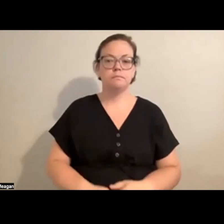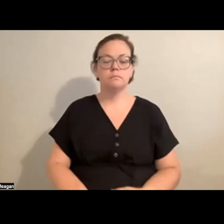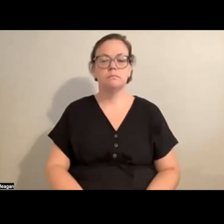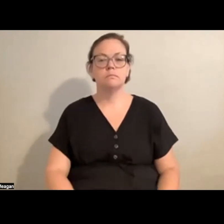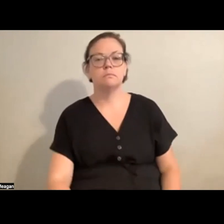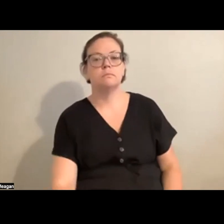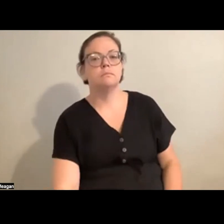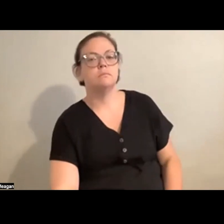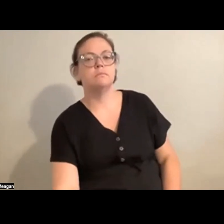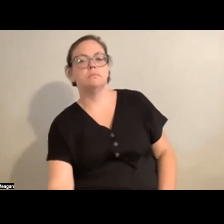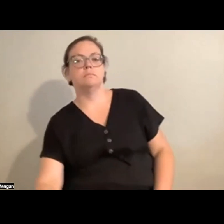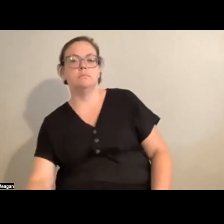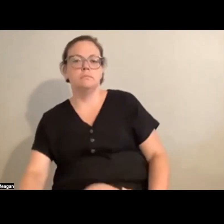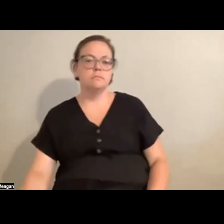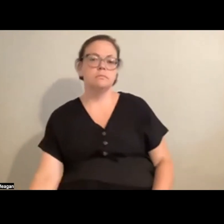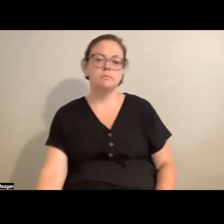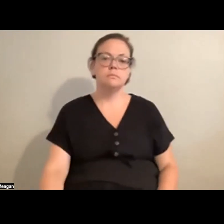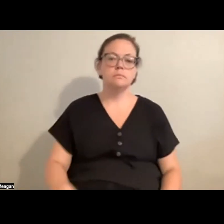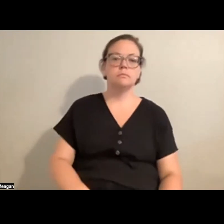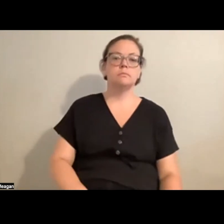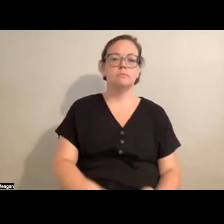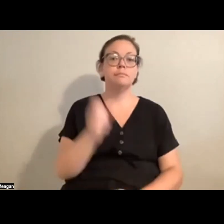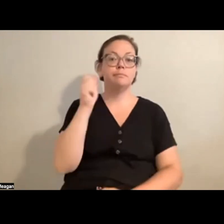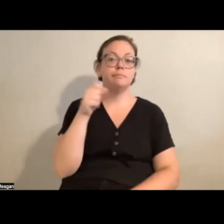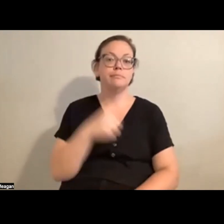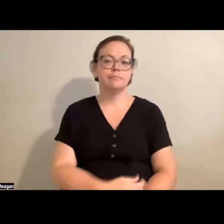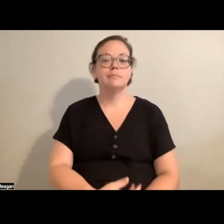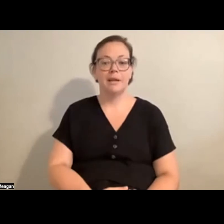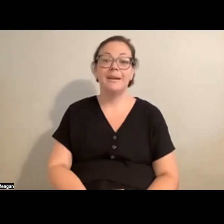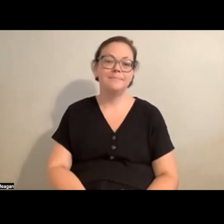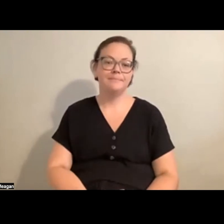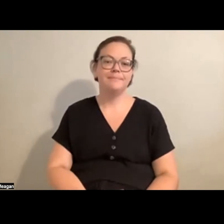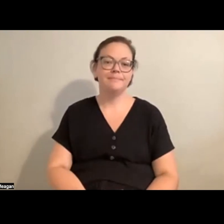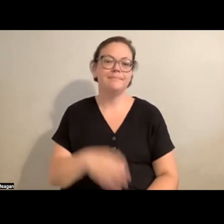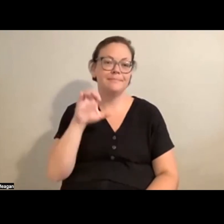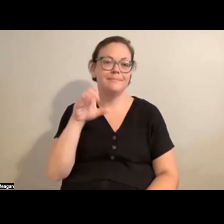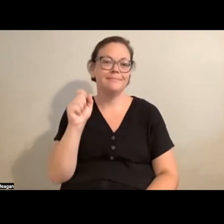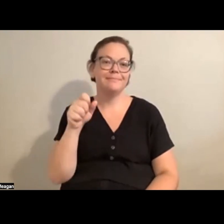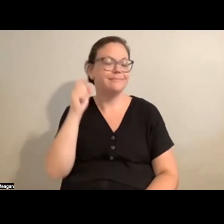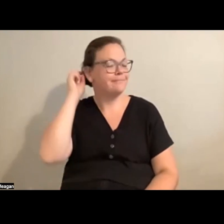Yeah, the CD.